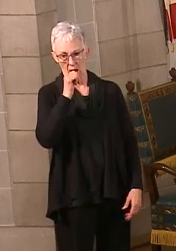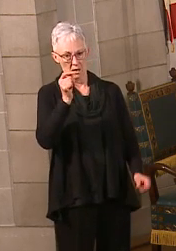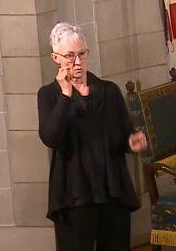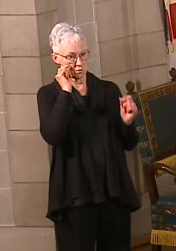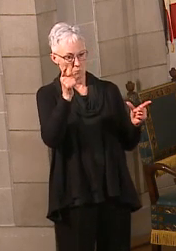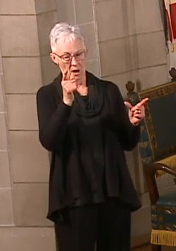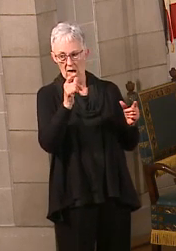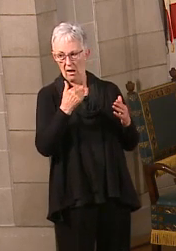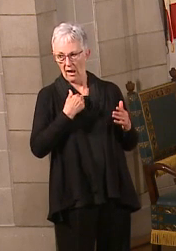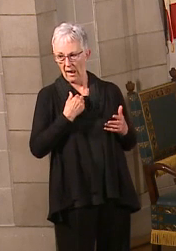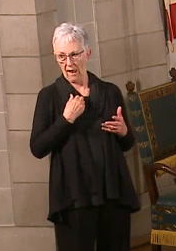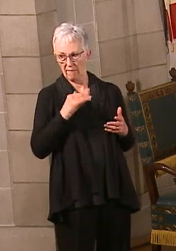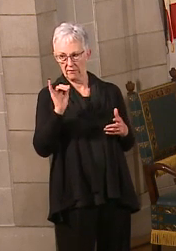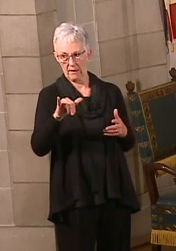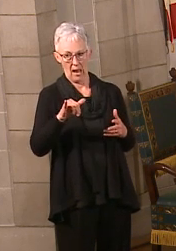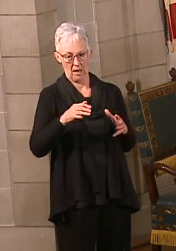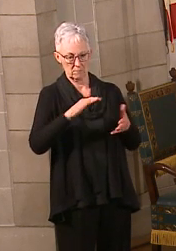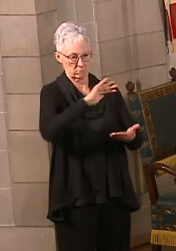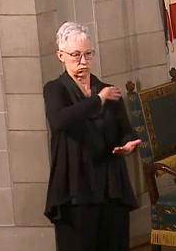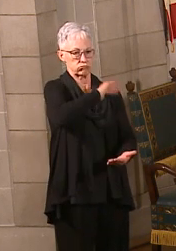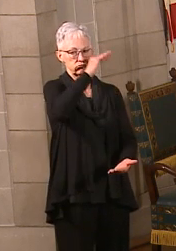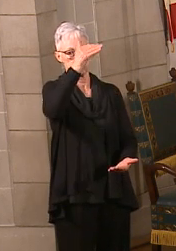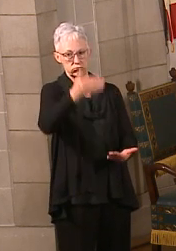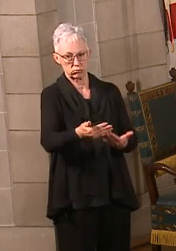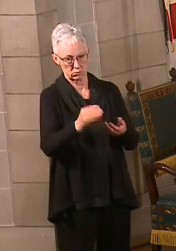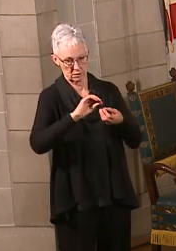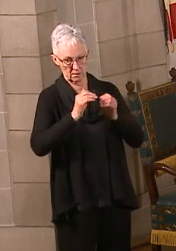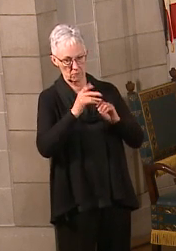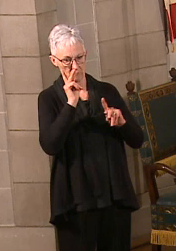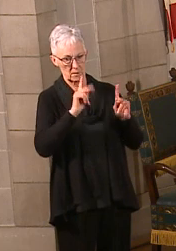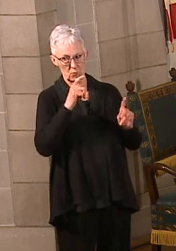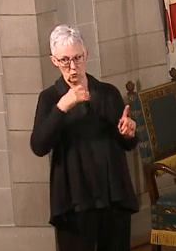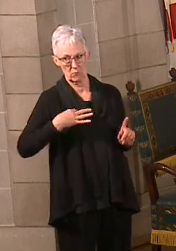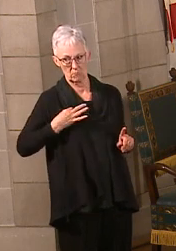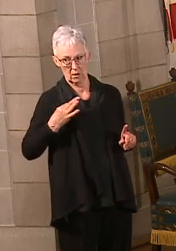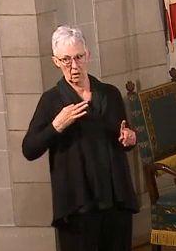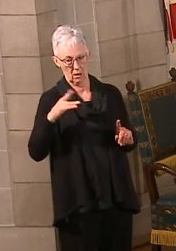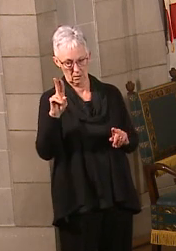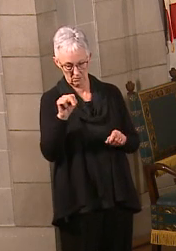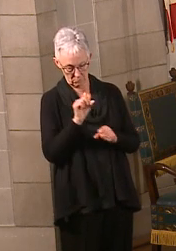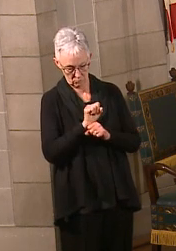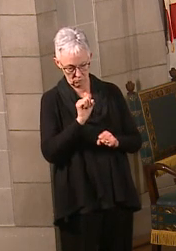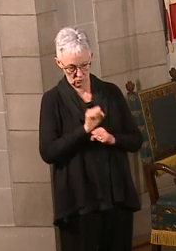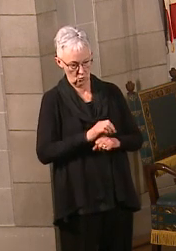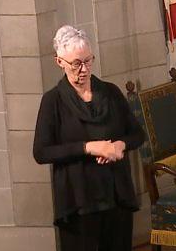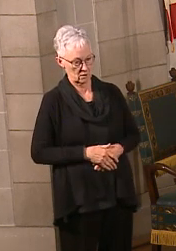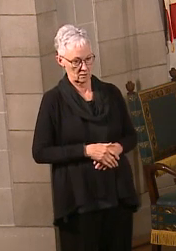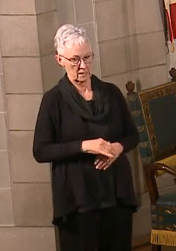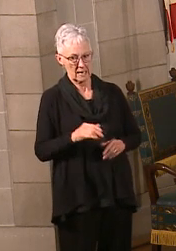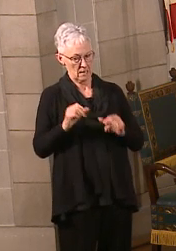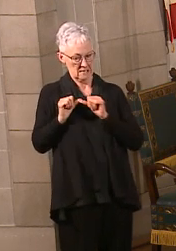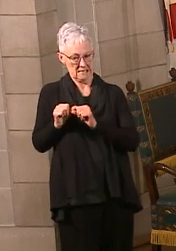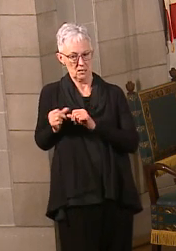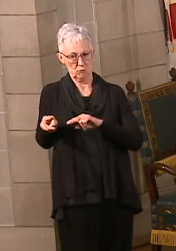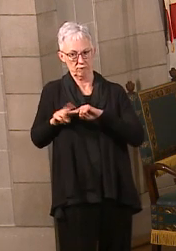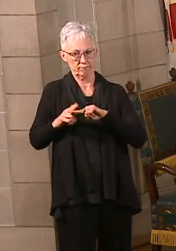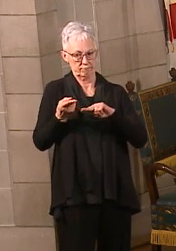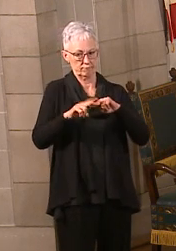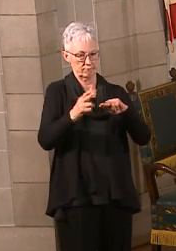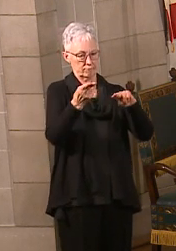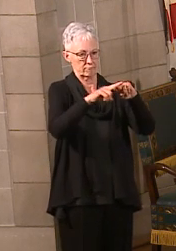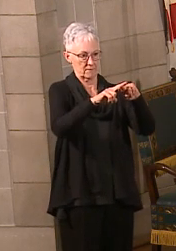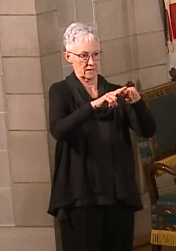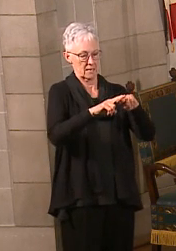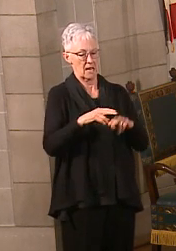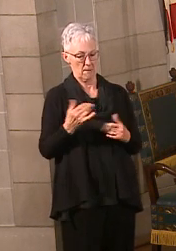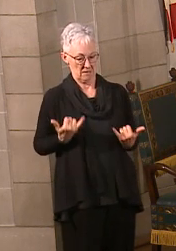they had been on the uptick there for the last few weeks, and So the number wasn't totally surprising. It was nice that it wasn't a